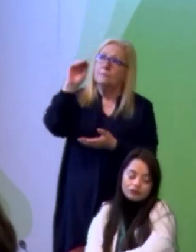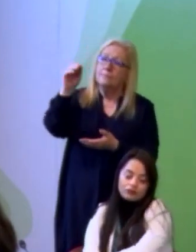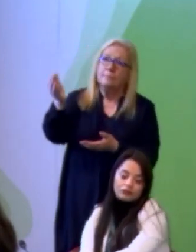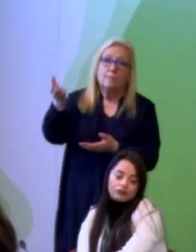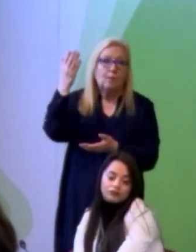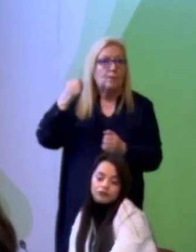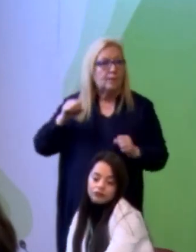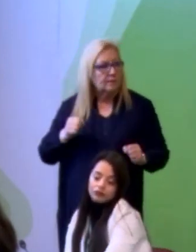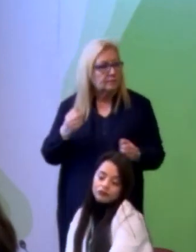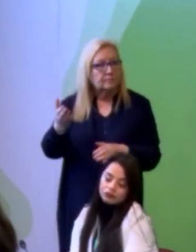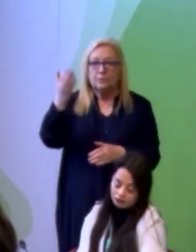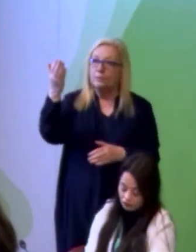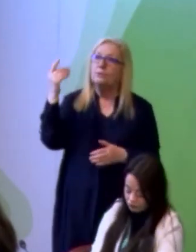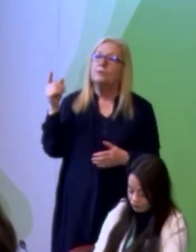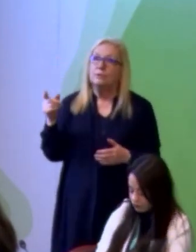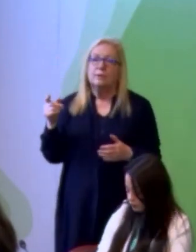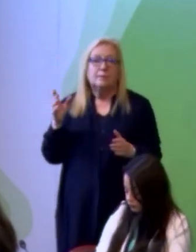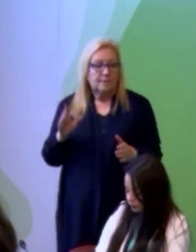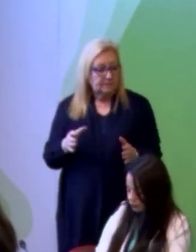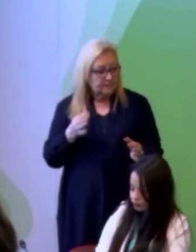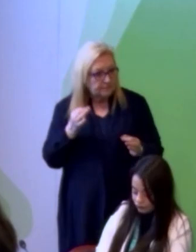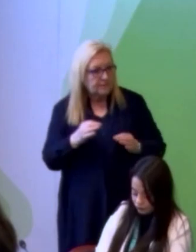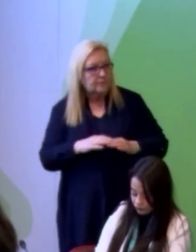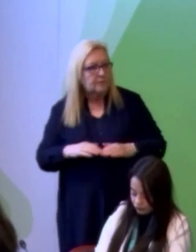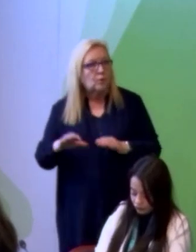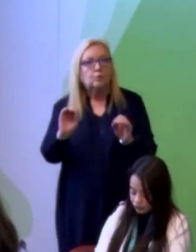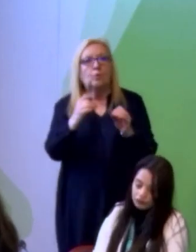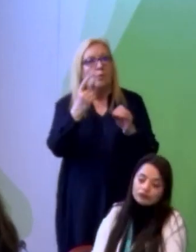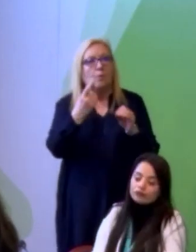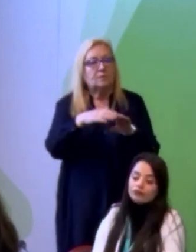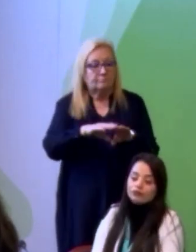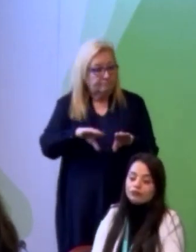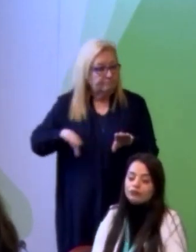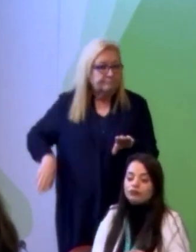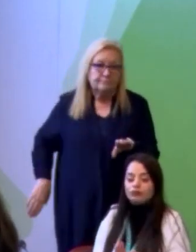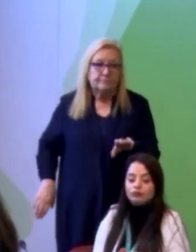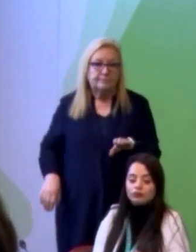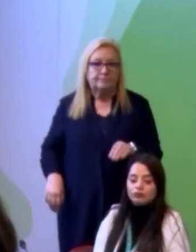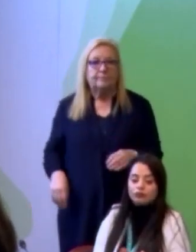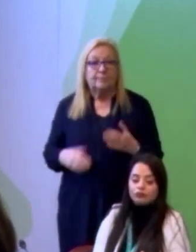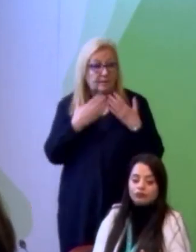of a just and peaceful society where no one is left behind. Thank you, everybody.